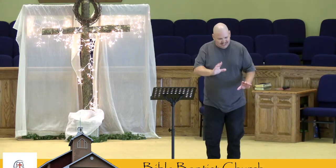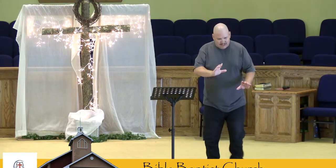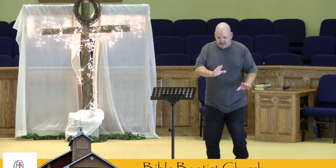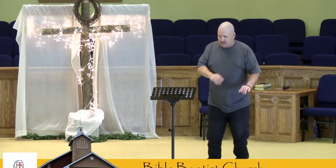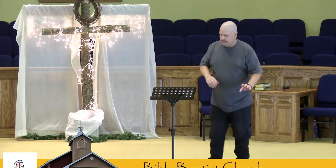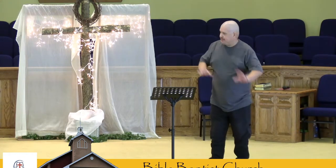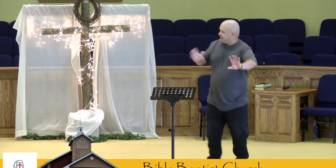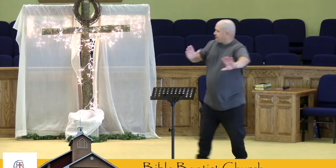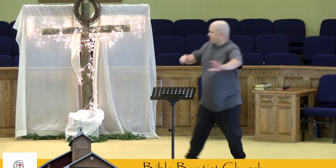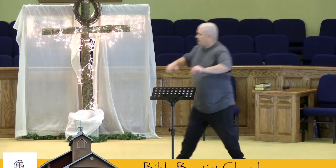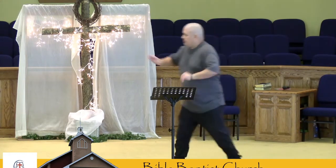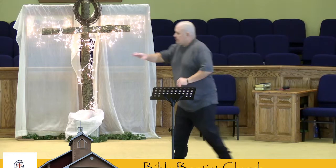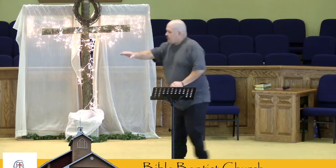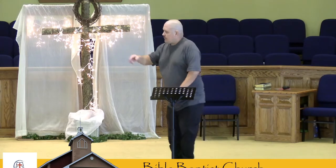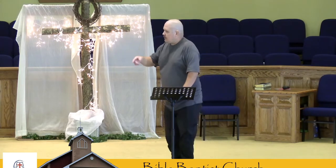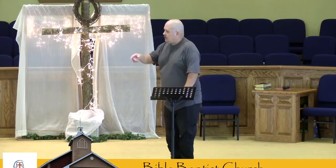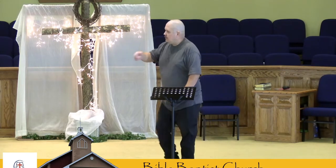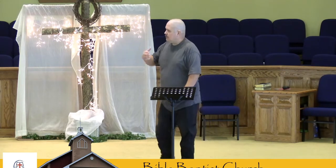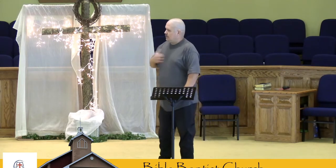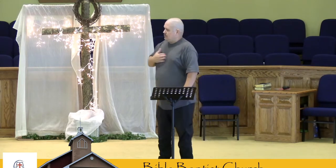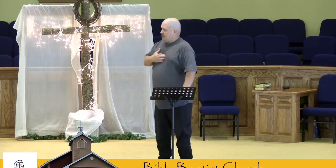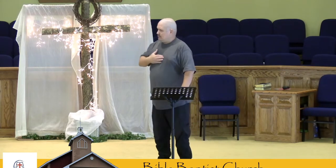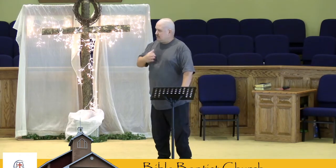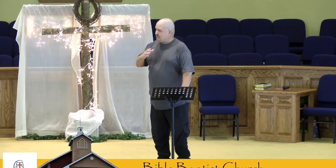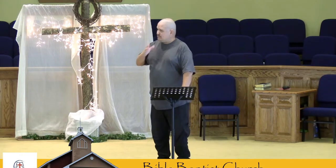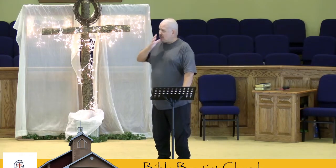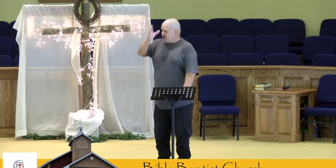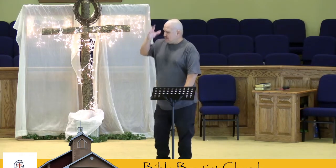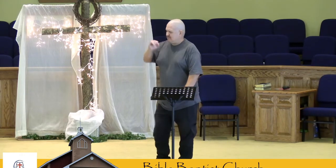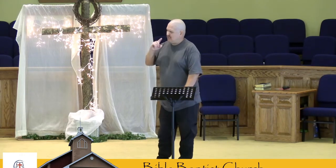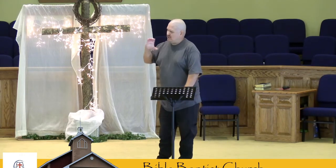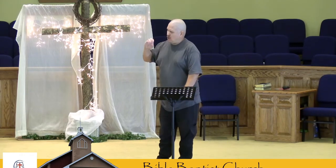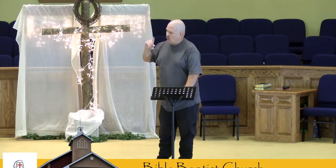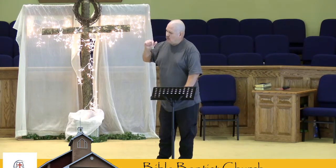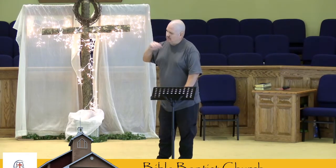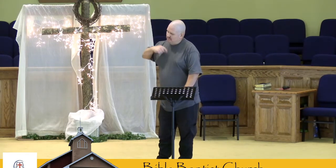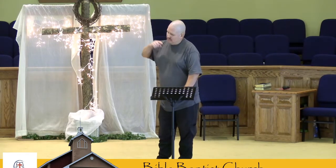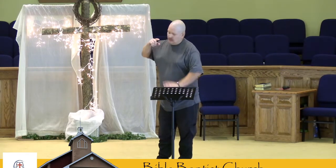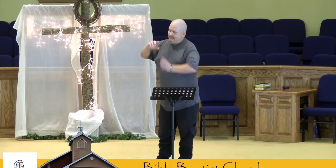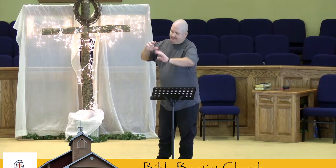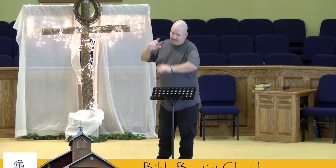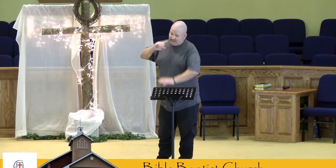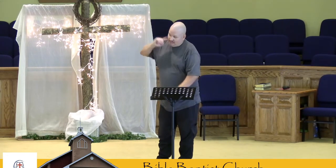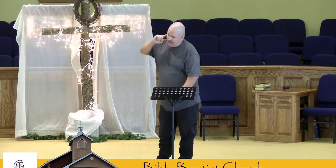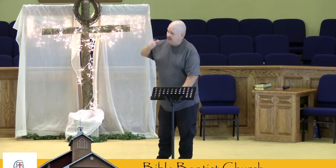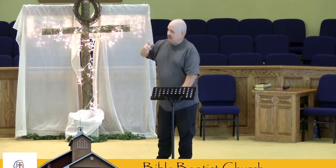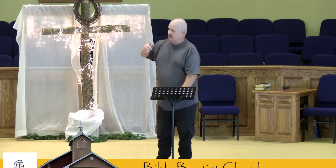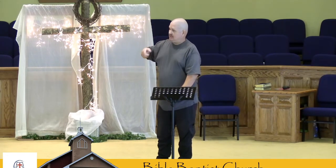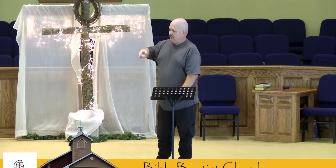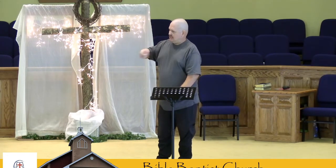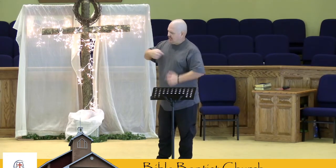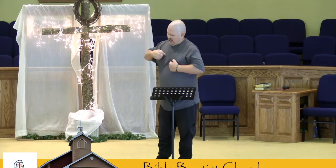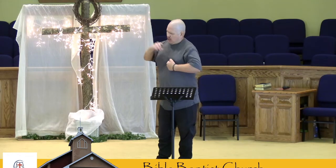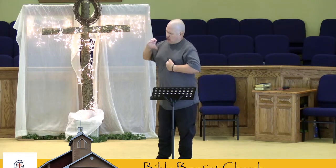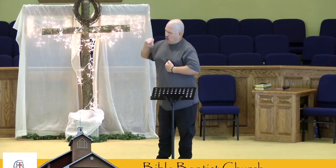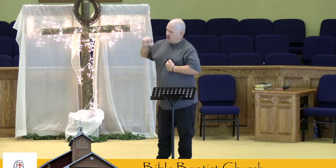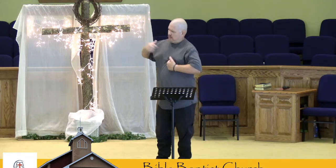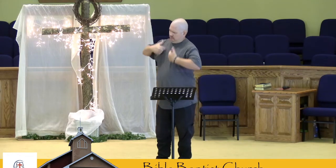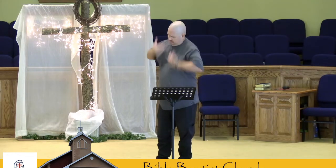He's deaf. He was trying to tell you he's deaf. All right. My parents are deaf. All right. I'm a coda. I'm